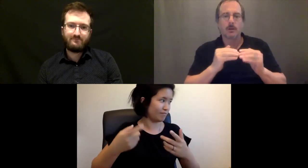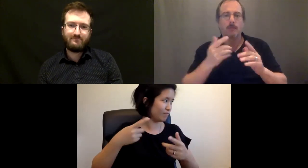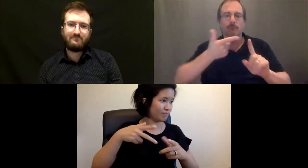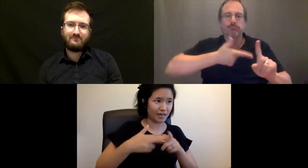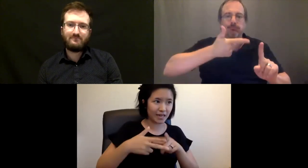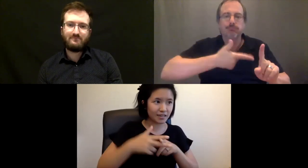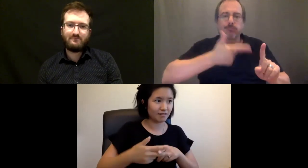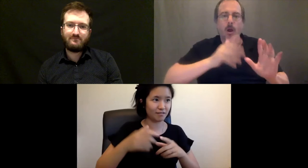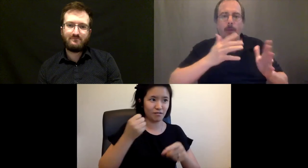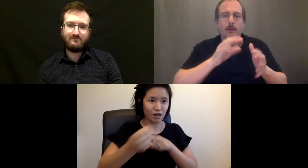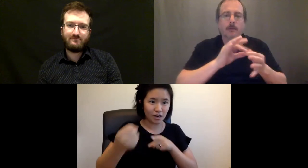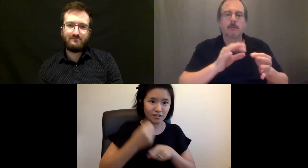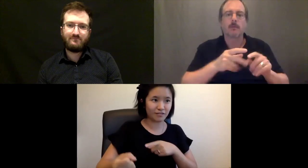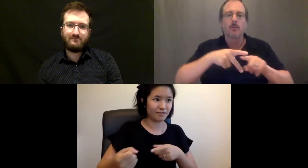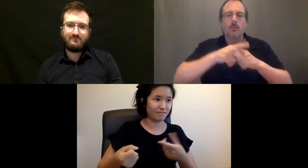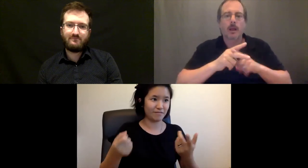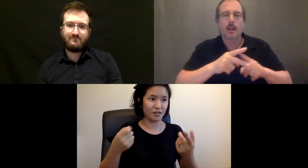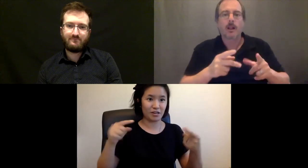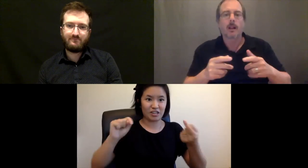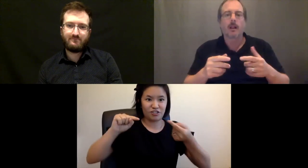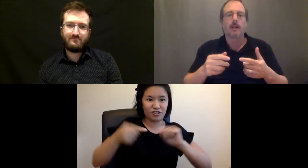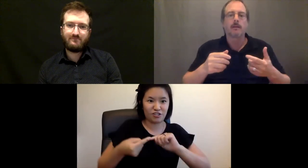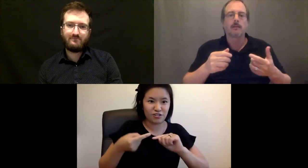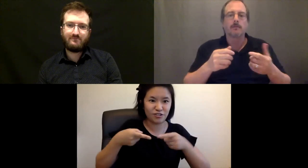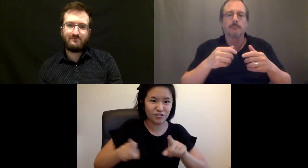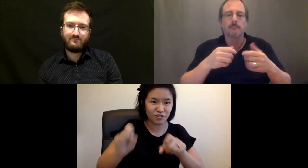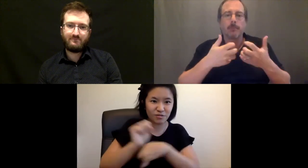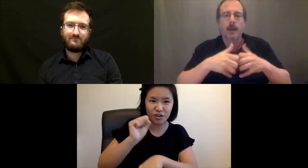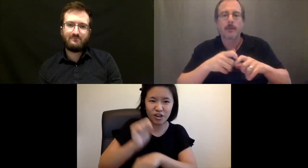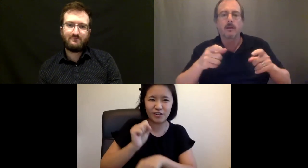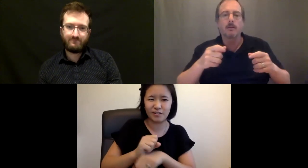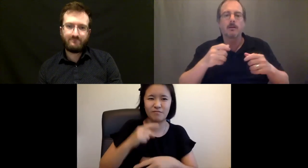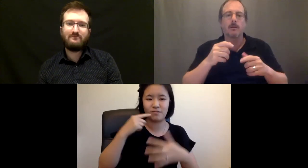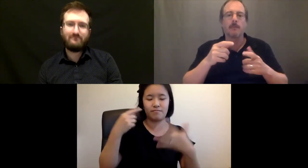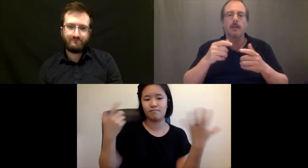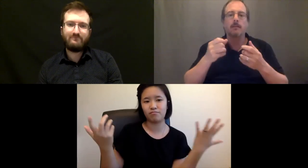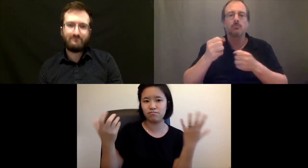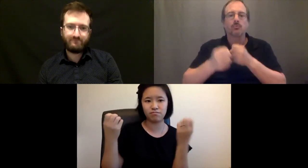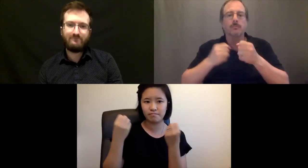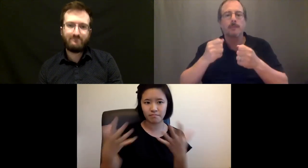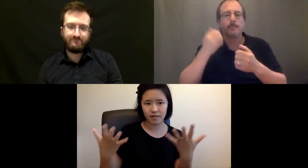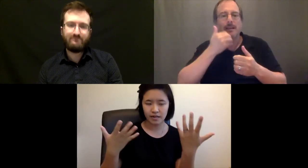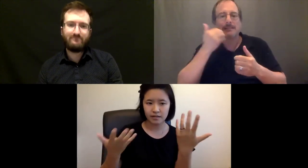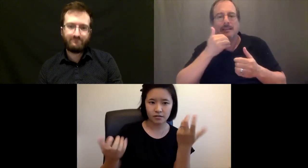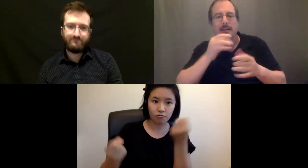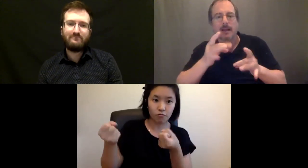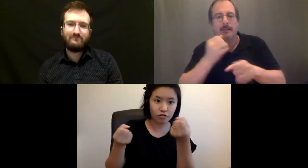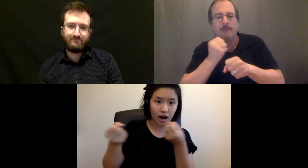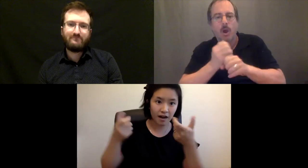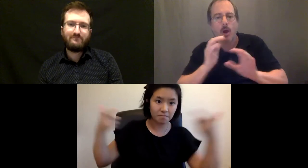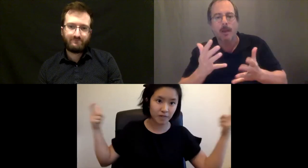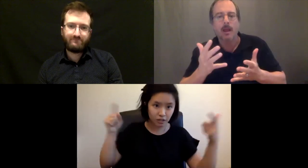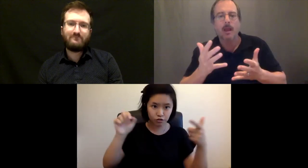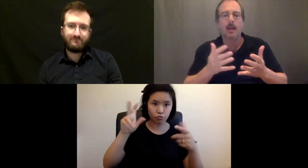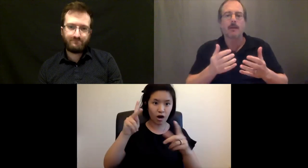right, these are some which may be considered high risk, high injury positions in